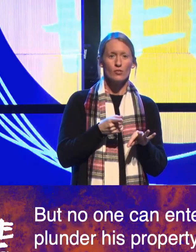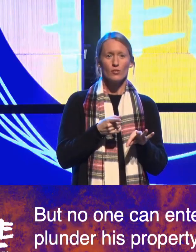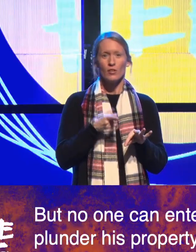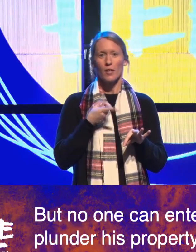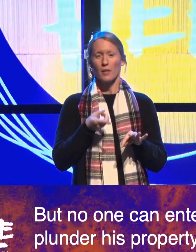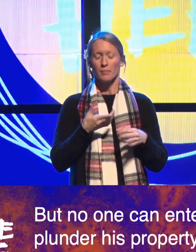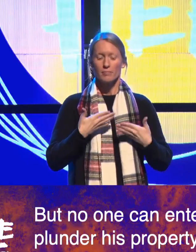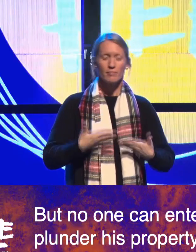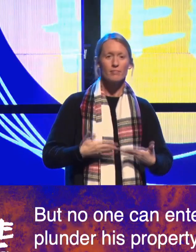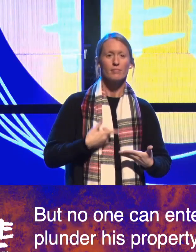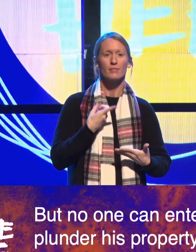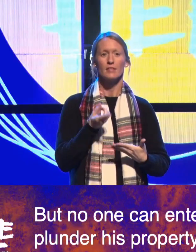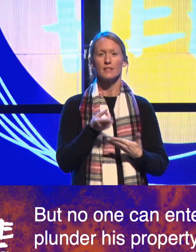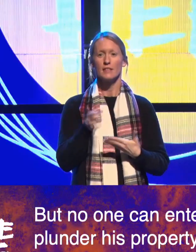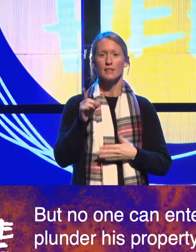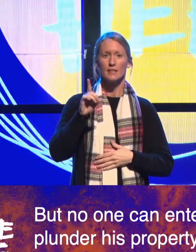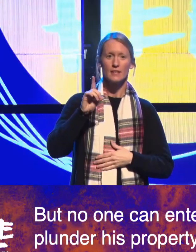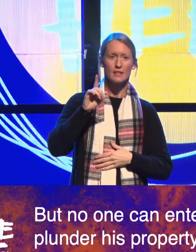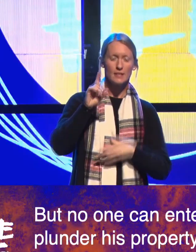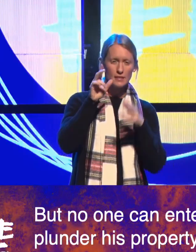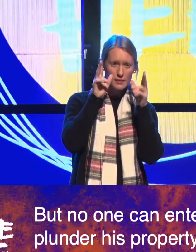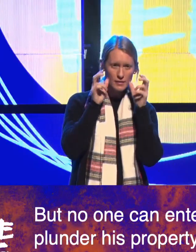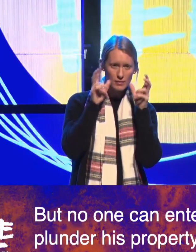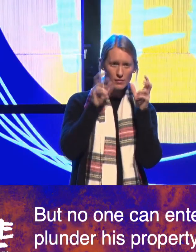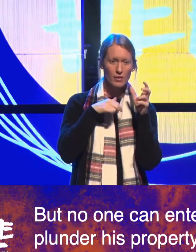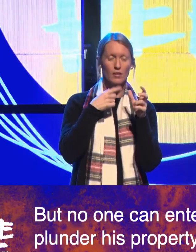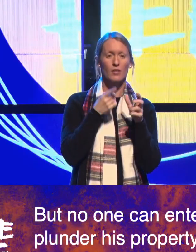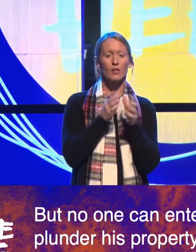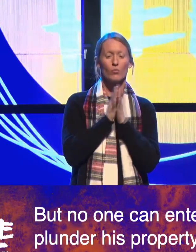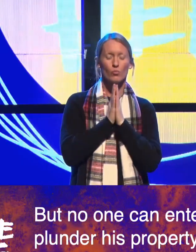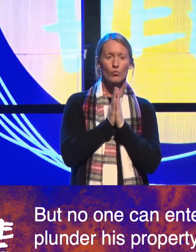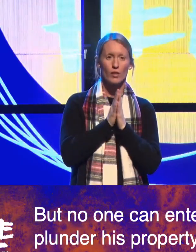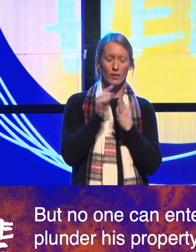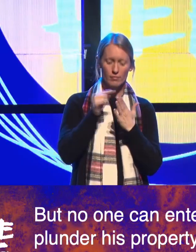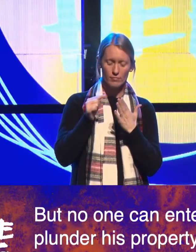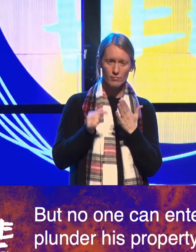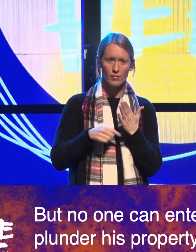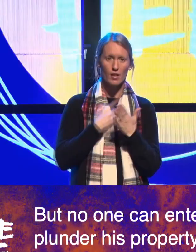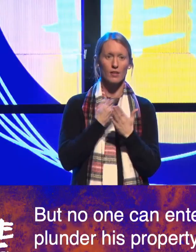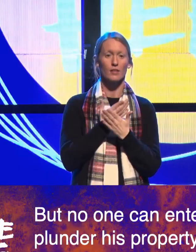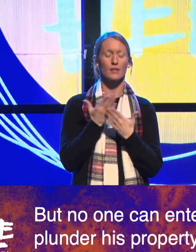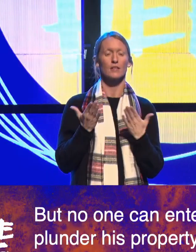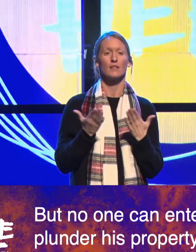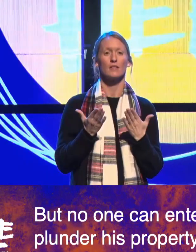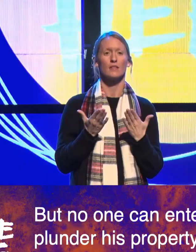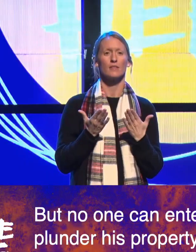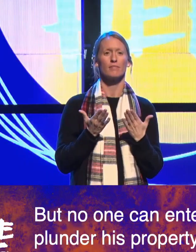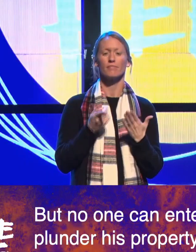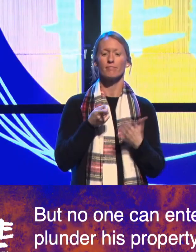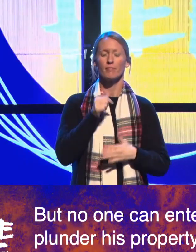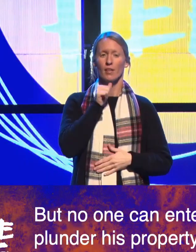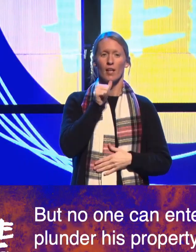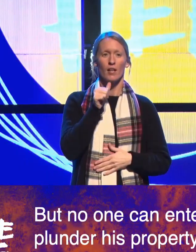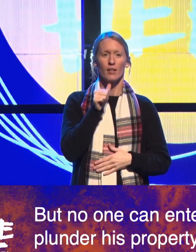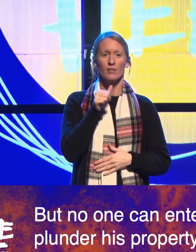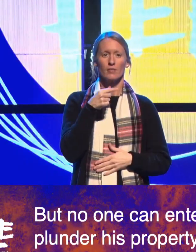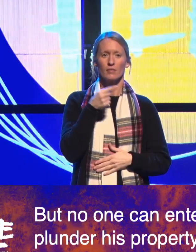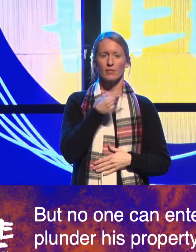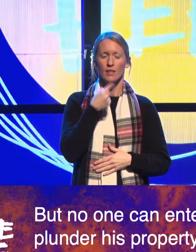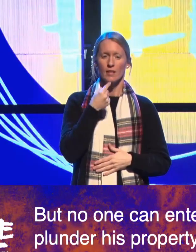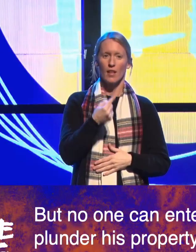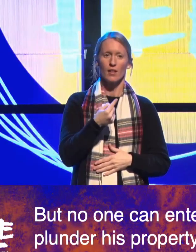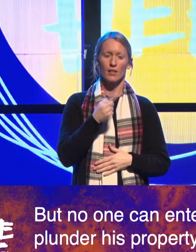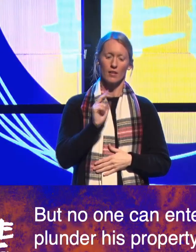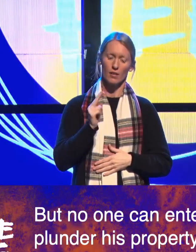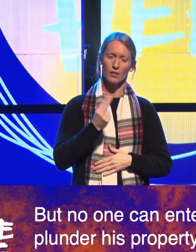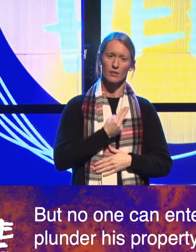the devil. And, we pray these things. But here's the thing, like, I don't think that's what this is telling us today in